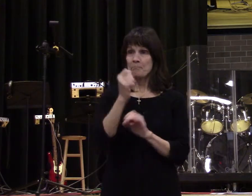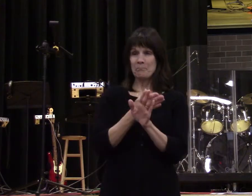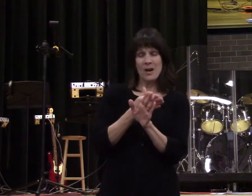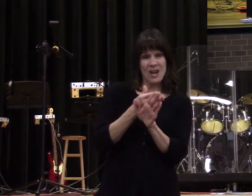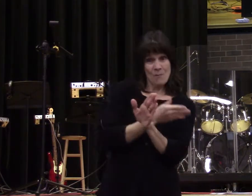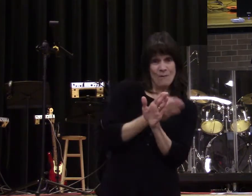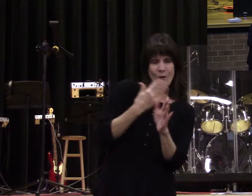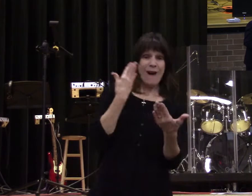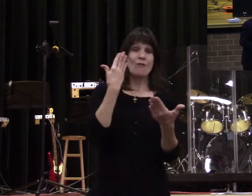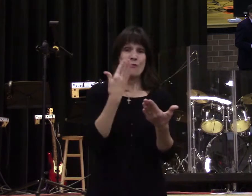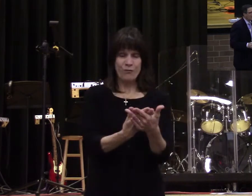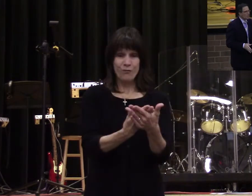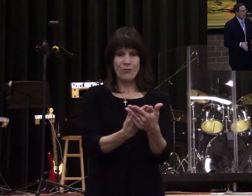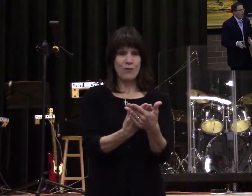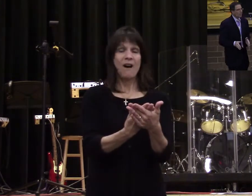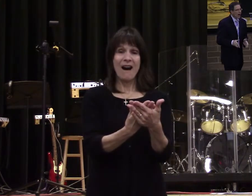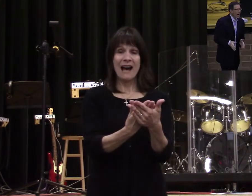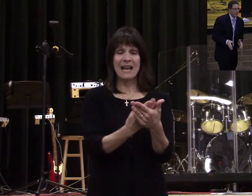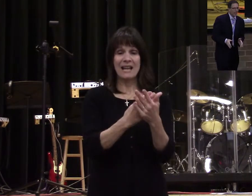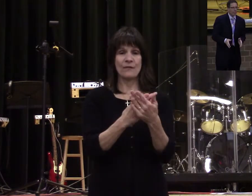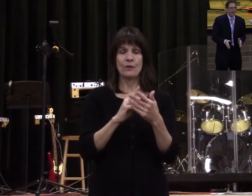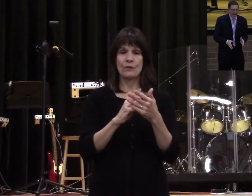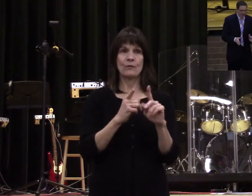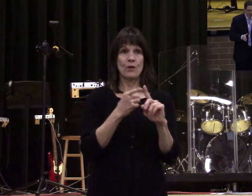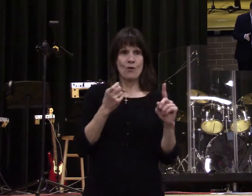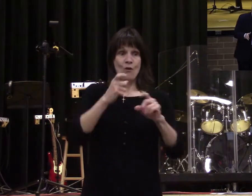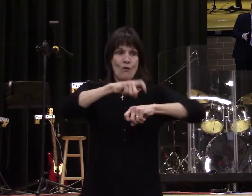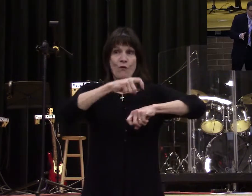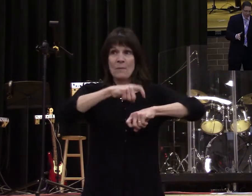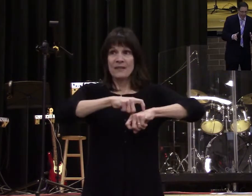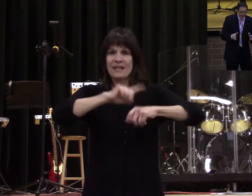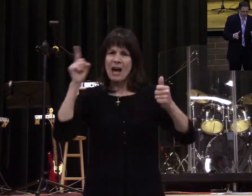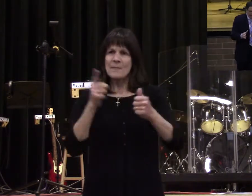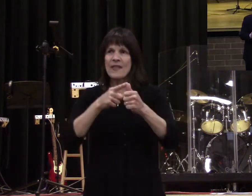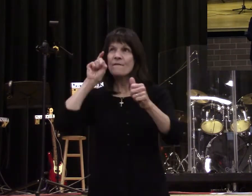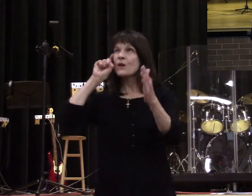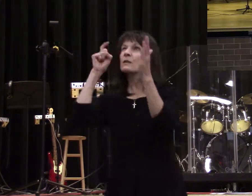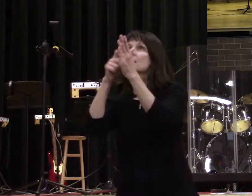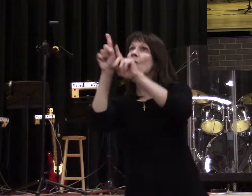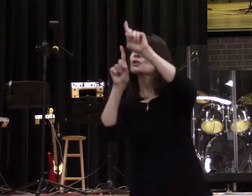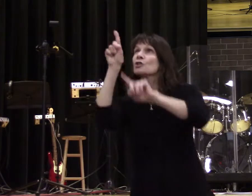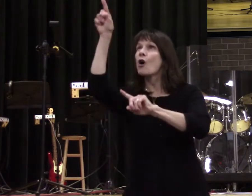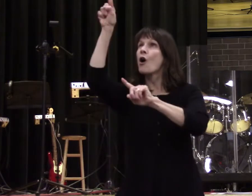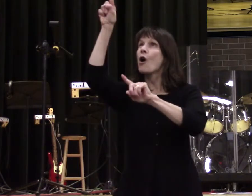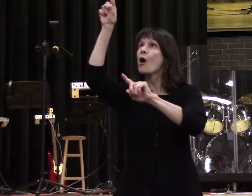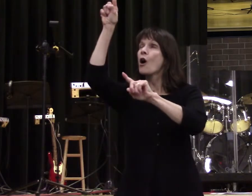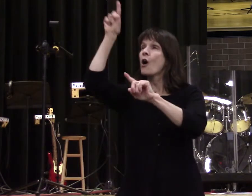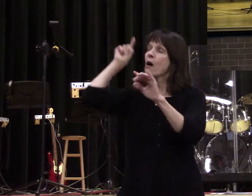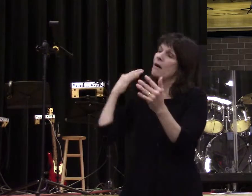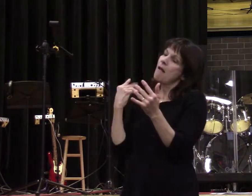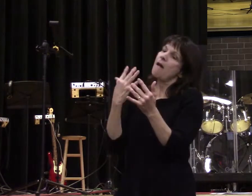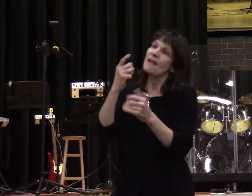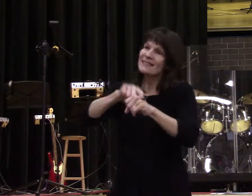was being born. Hallelujah. And they knew they wanted to honor him. And they made it the biggest of their life,